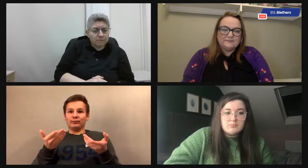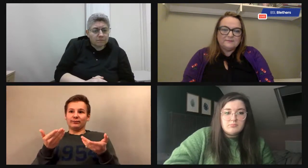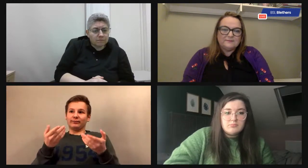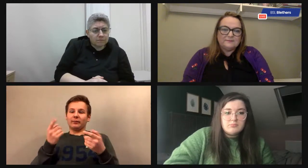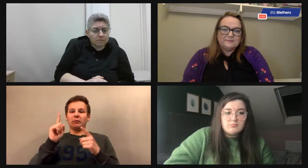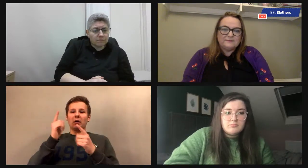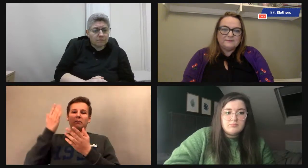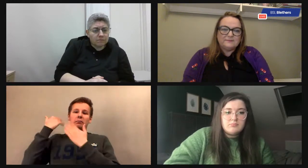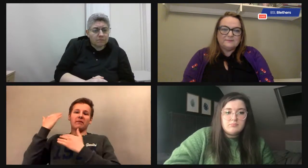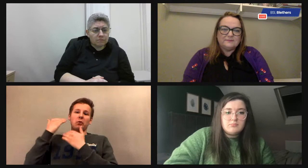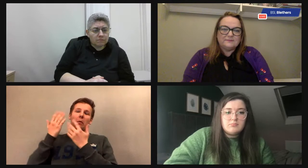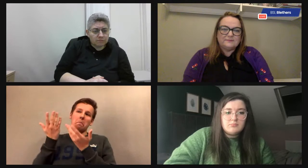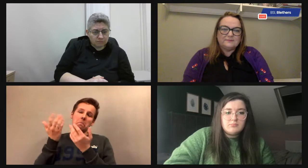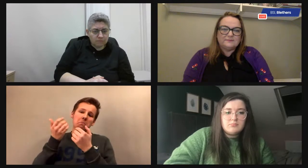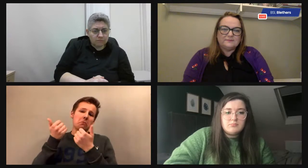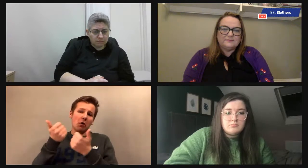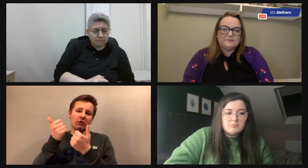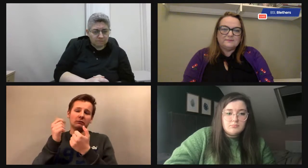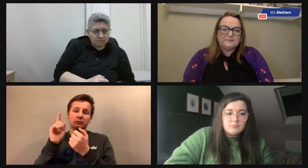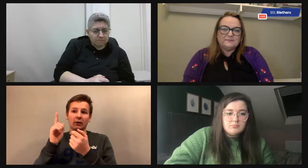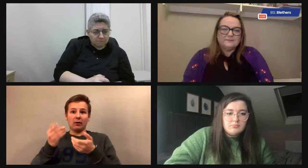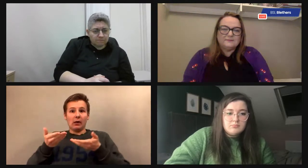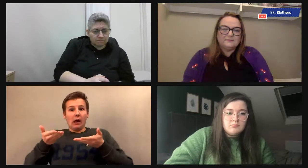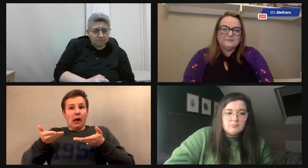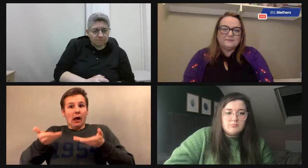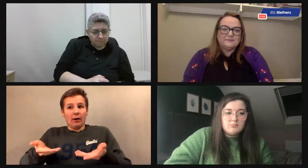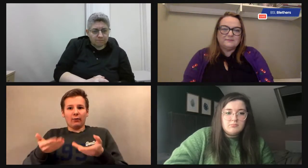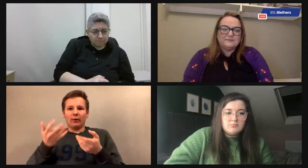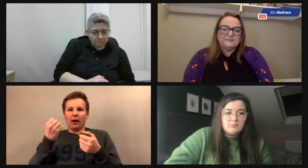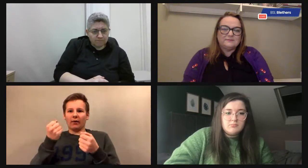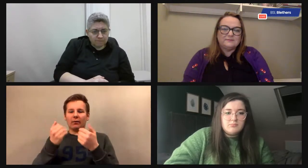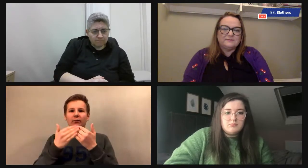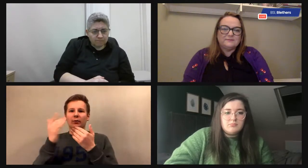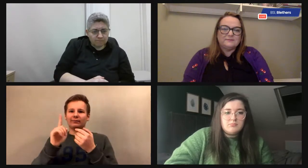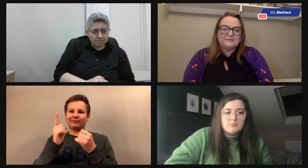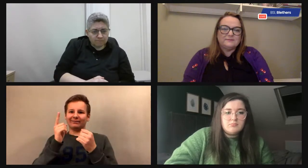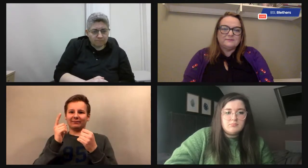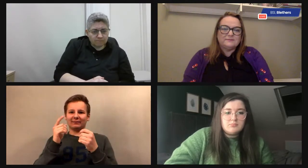has an effect as well? Oh yeah. Um,